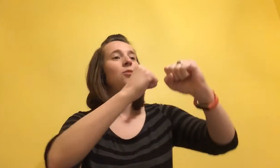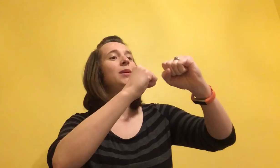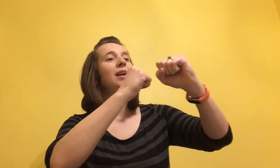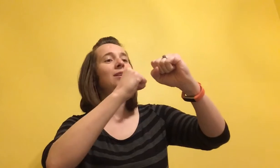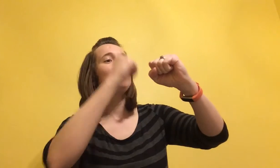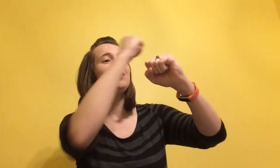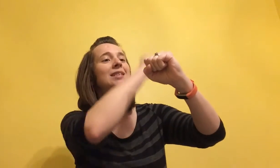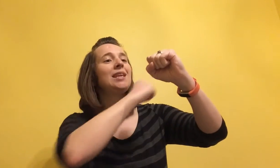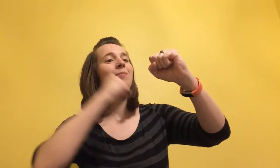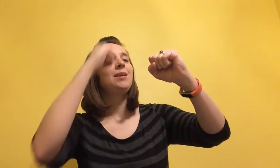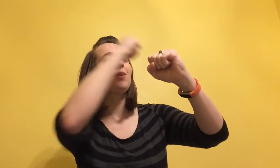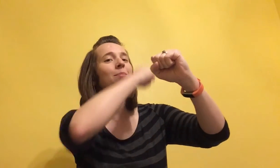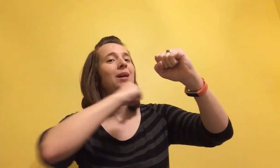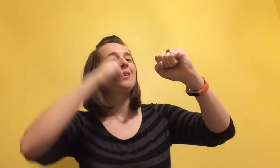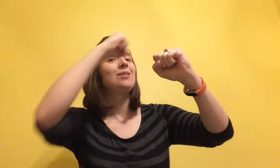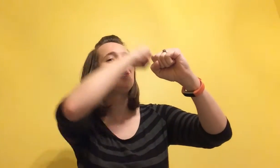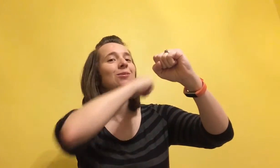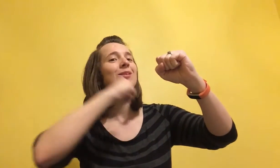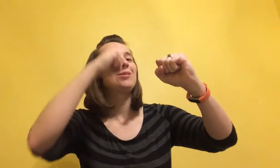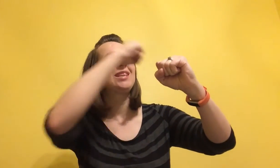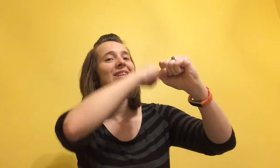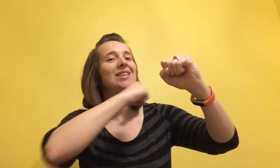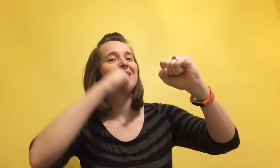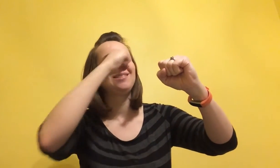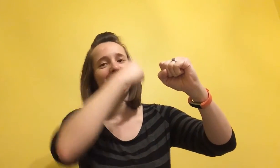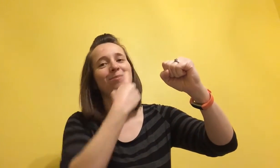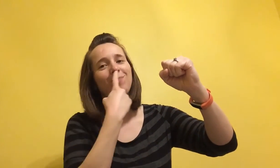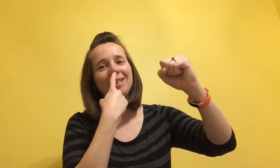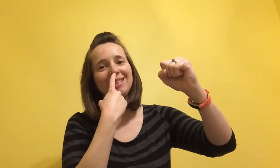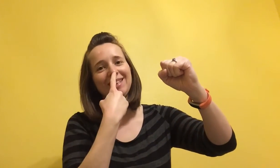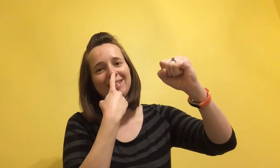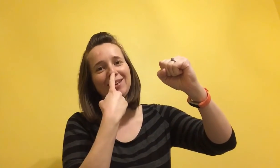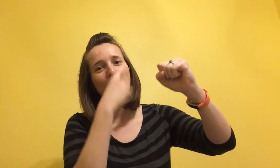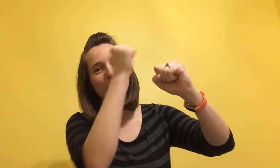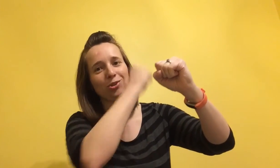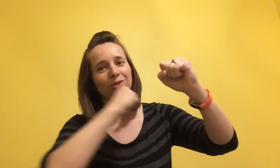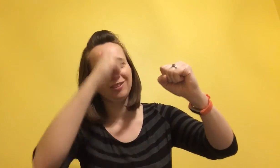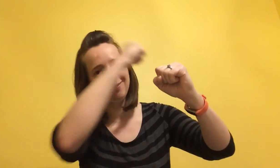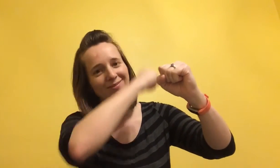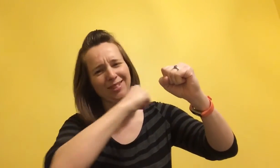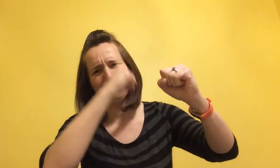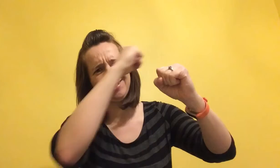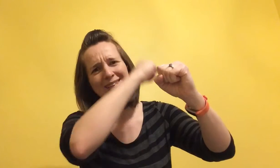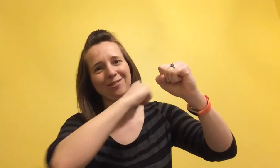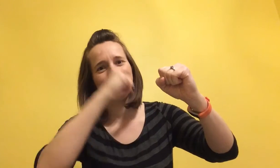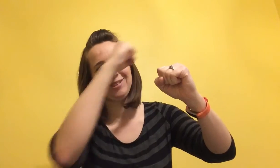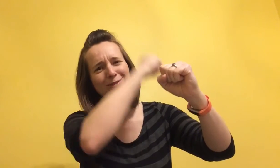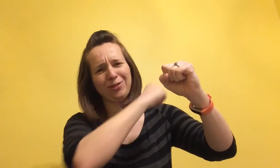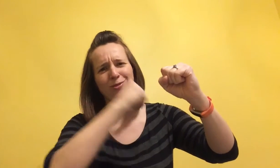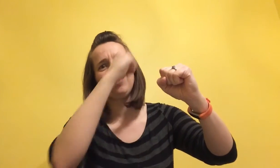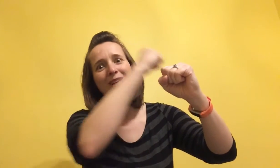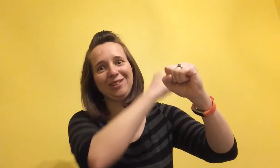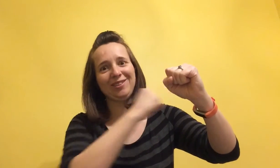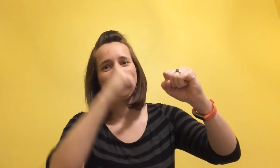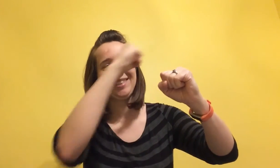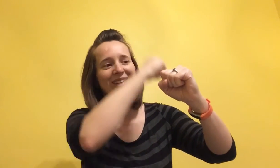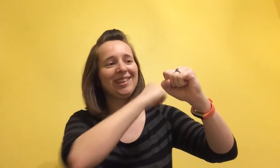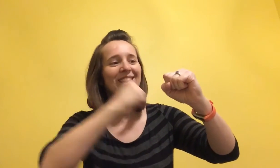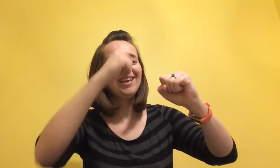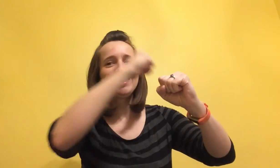be kind of doing the same thing right by the nose. So it's like, basically it's a nose drill. That's what mosquitoes do. They drill right into your skin. So